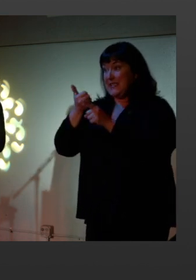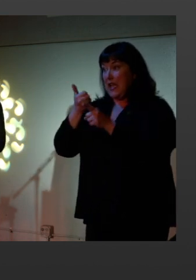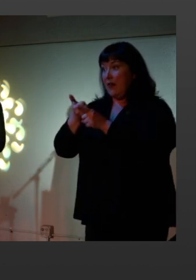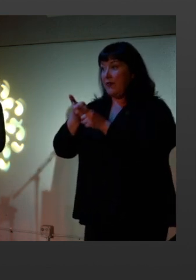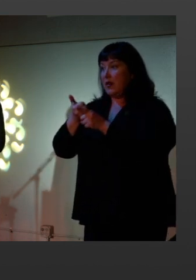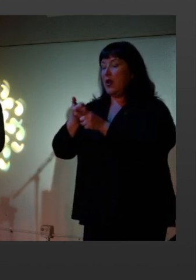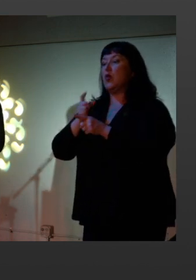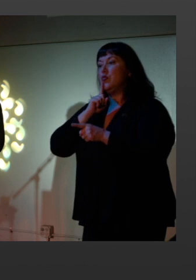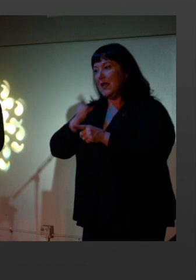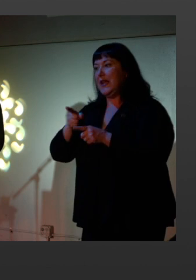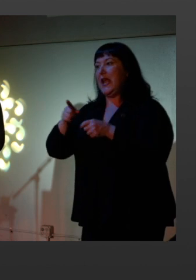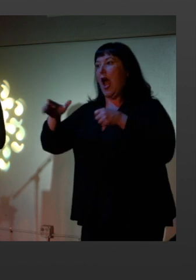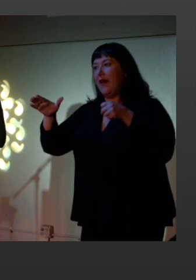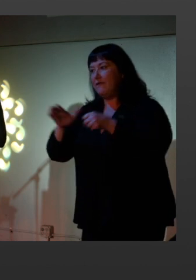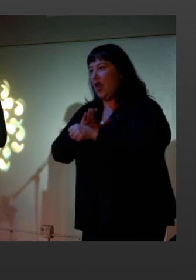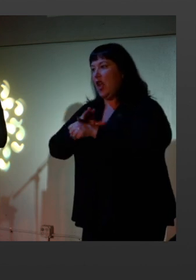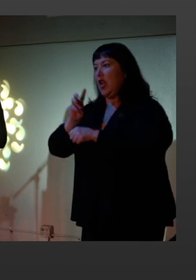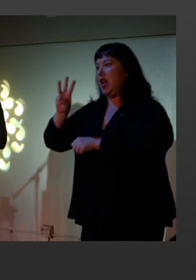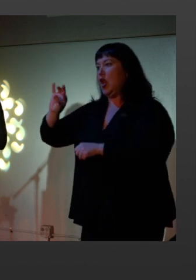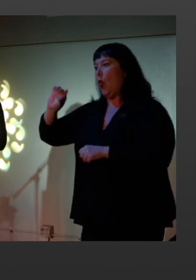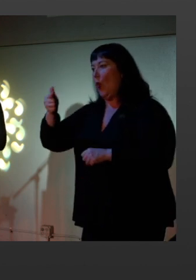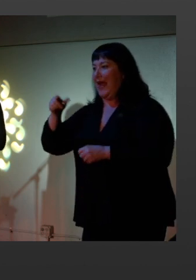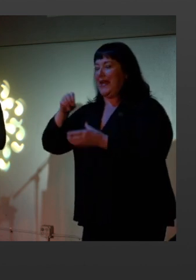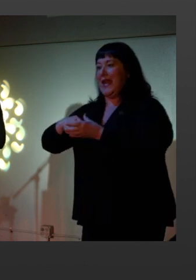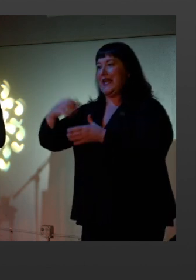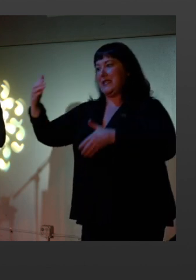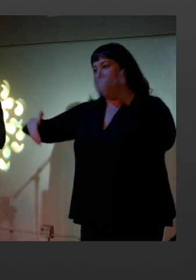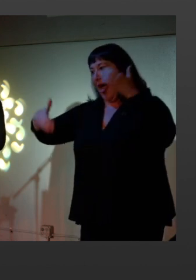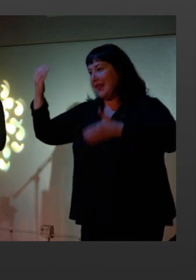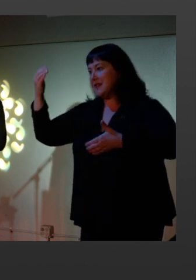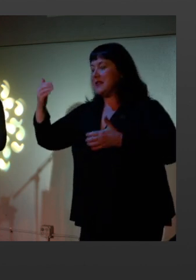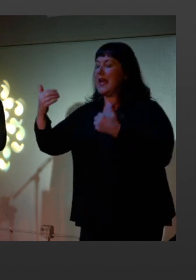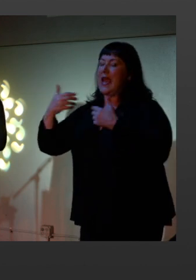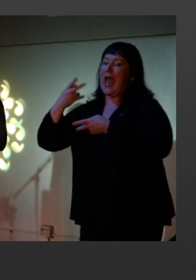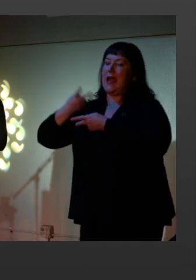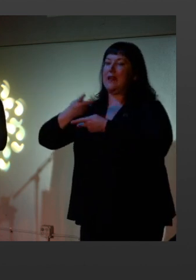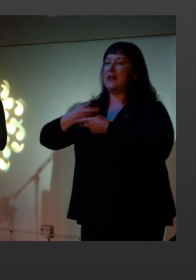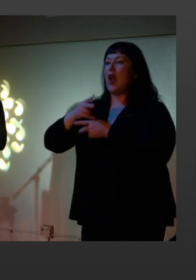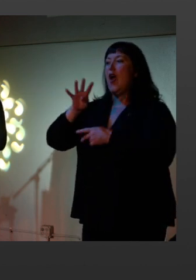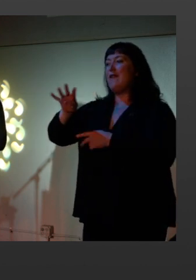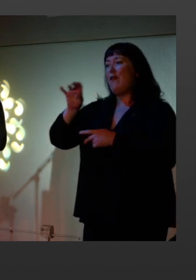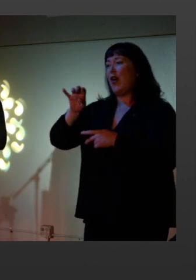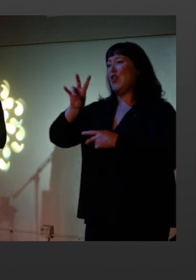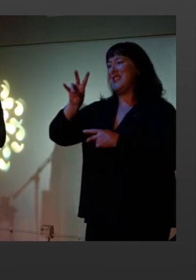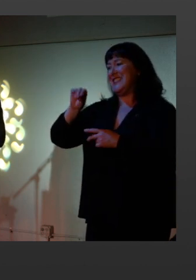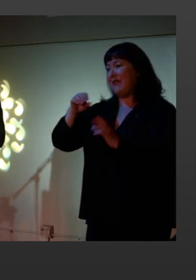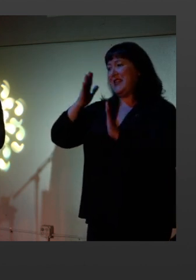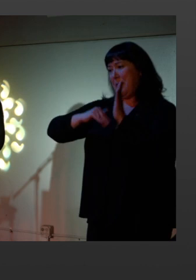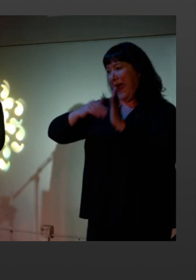wing of his palace, where he housed 470 paintings,